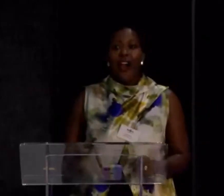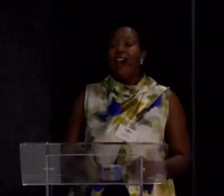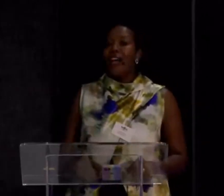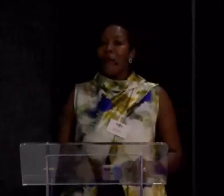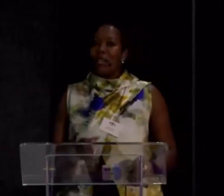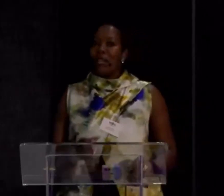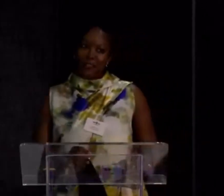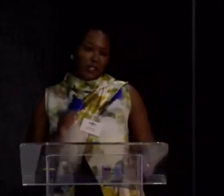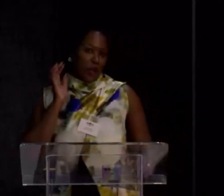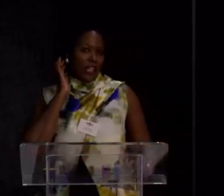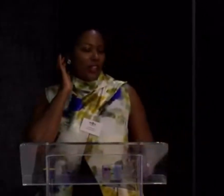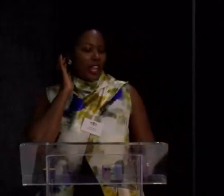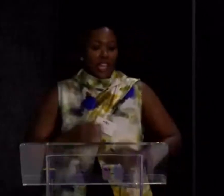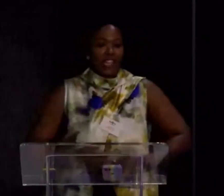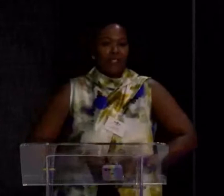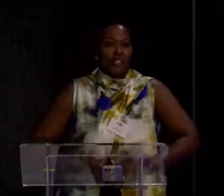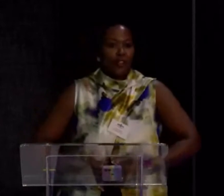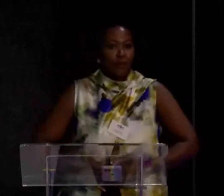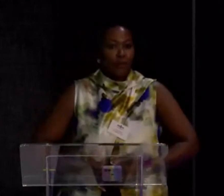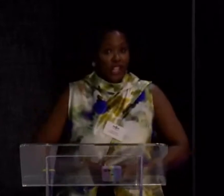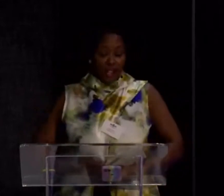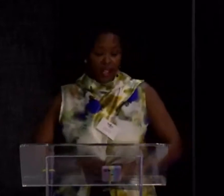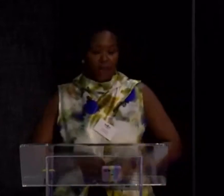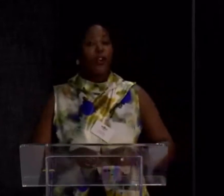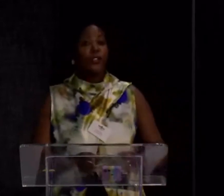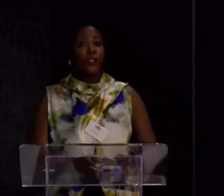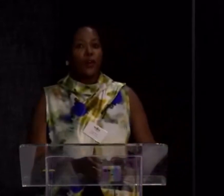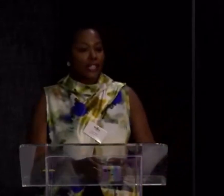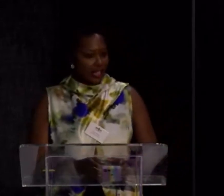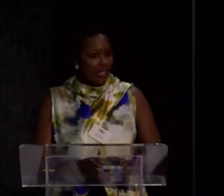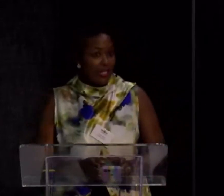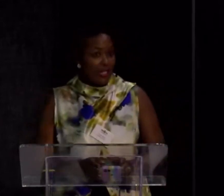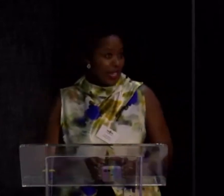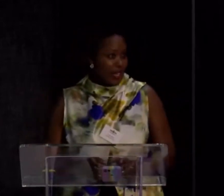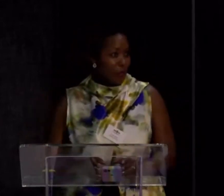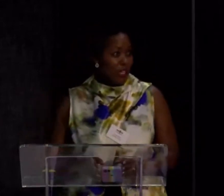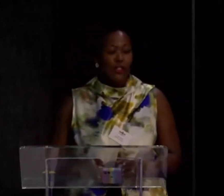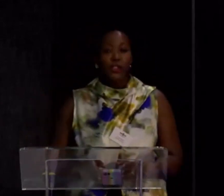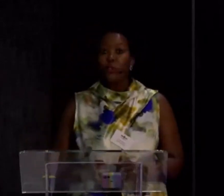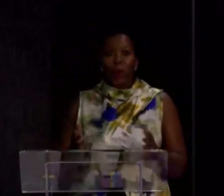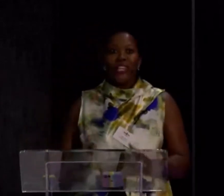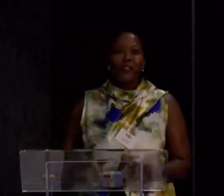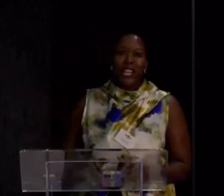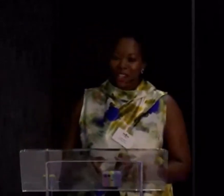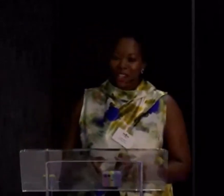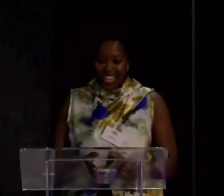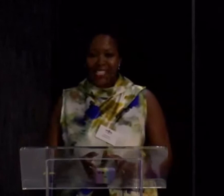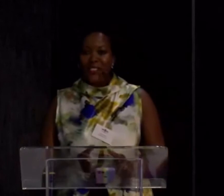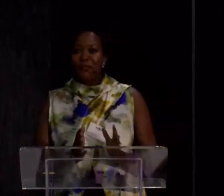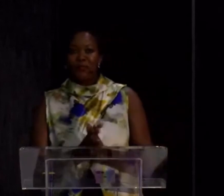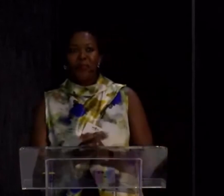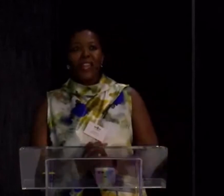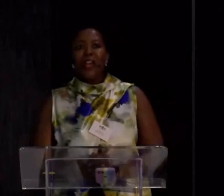they are. But I mean, in the virtual world, you're like, okay, let me just composure, because you know what, this is a senior that I'm speaking to, when it's not actually the